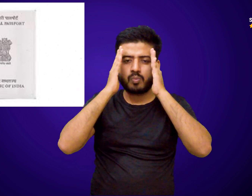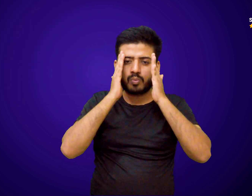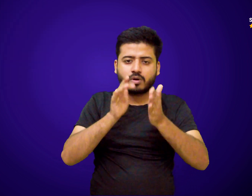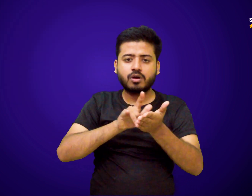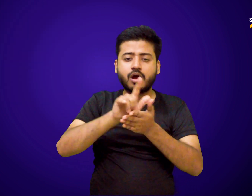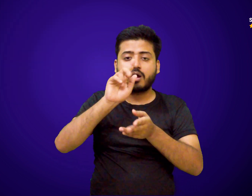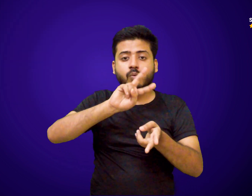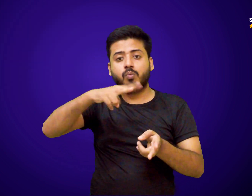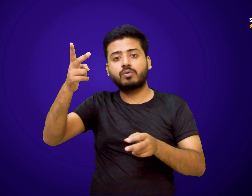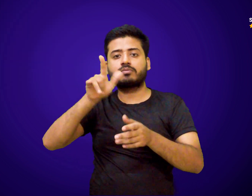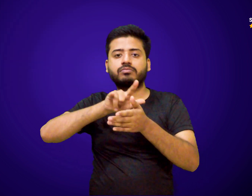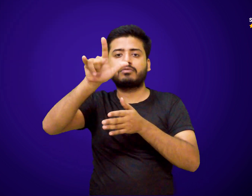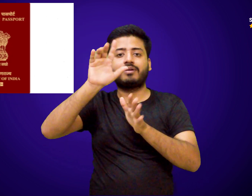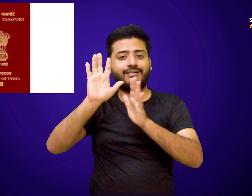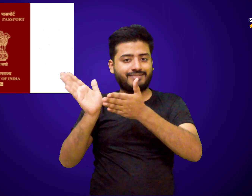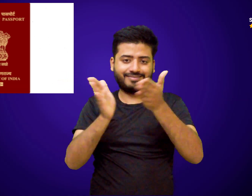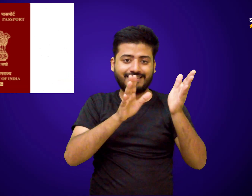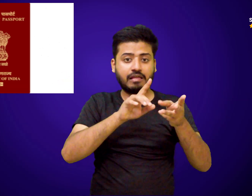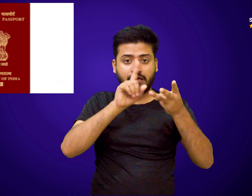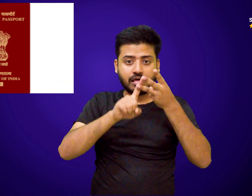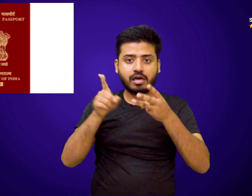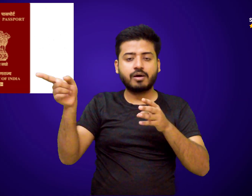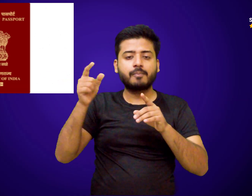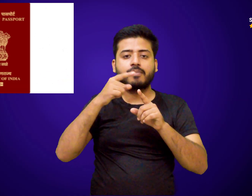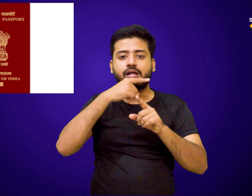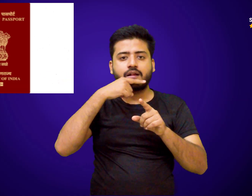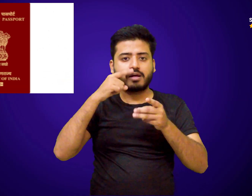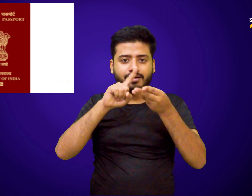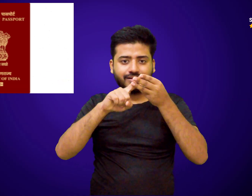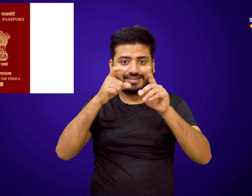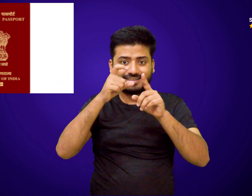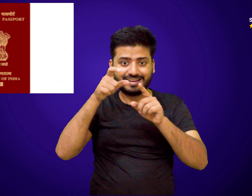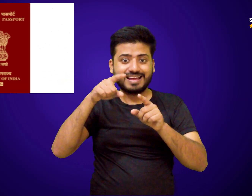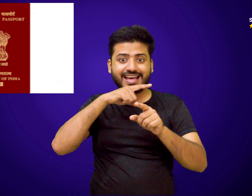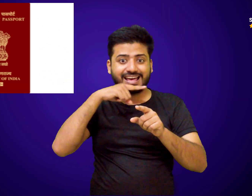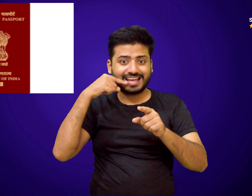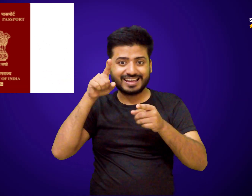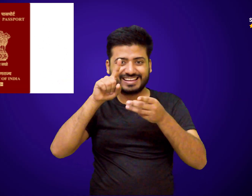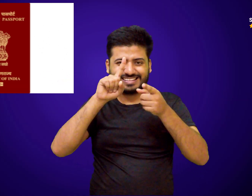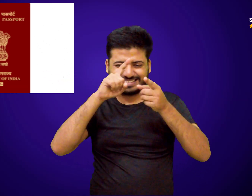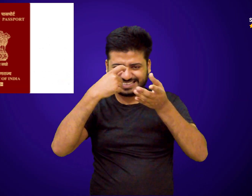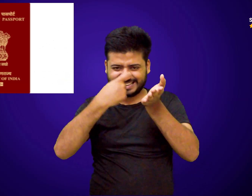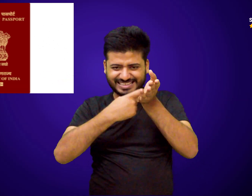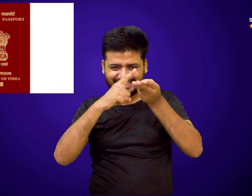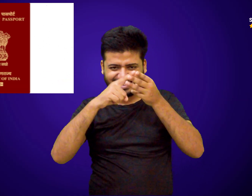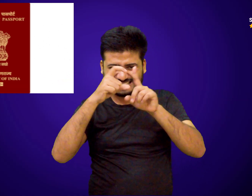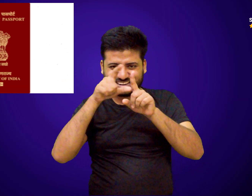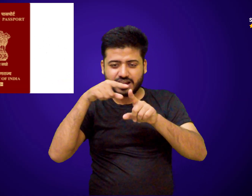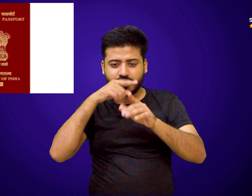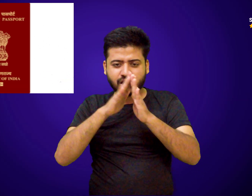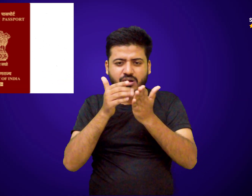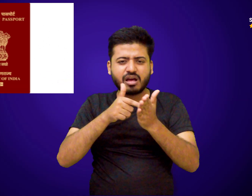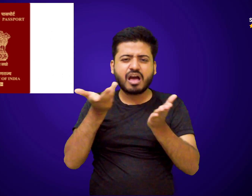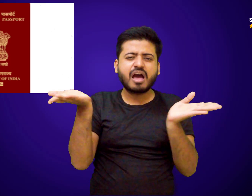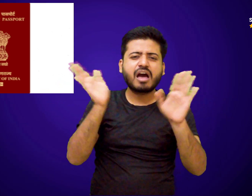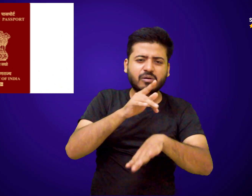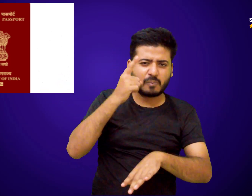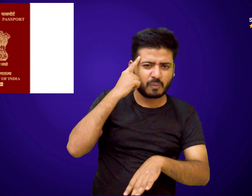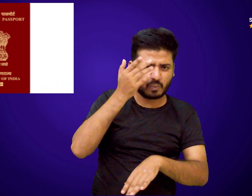specific requirements. It must be from a scheduled public sector bank, scheduled private sector Indian bank, or a regional rural